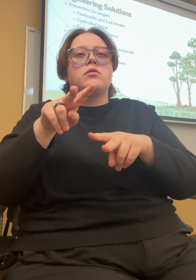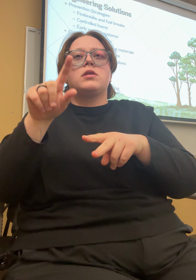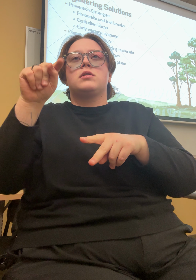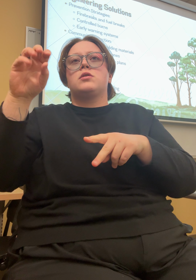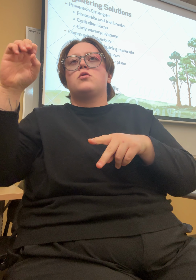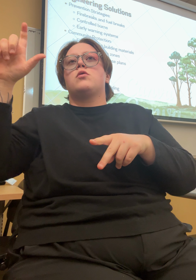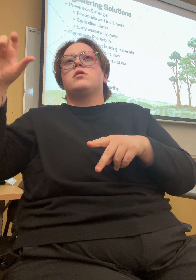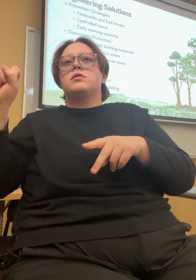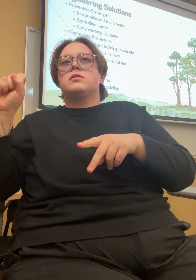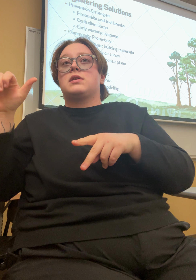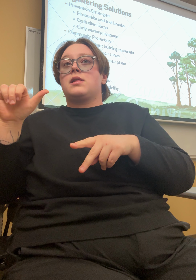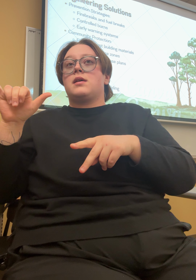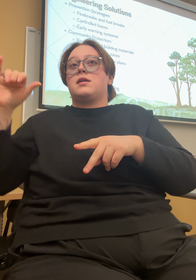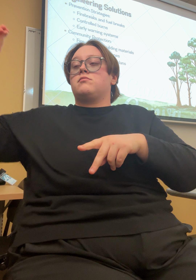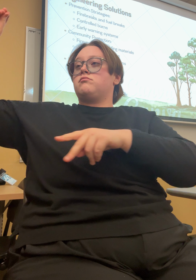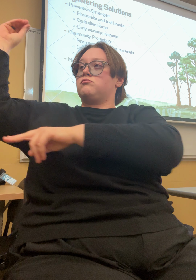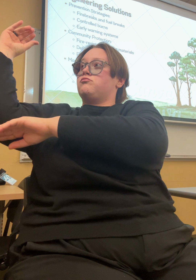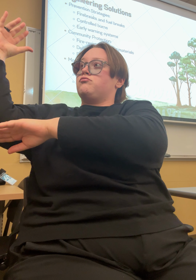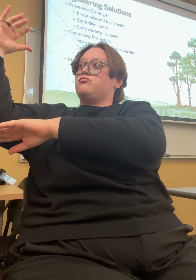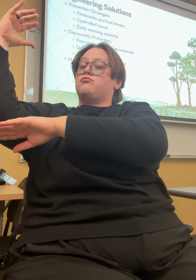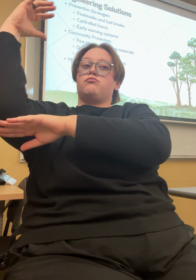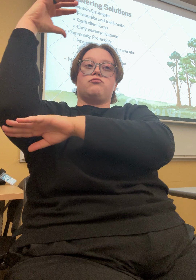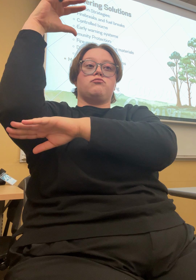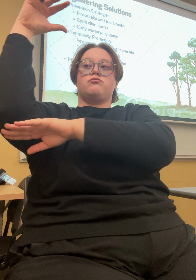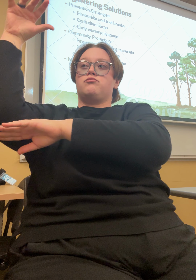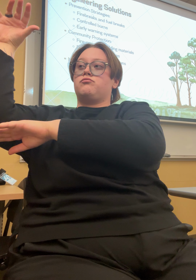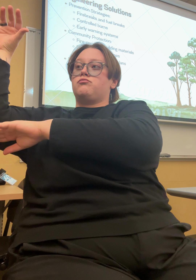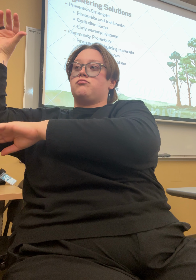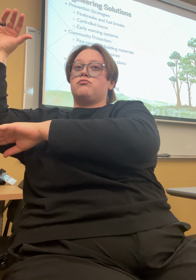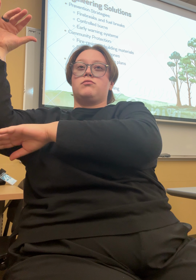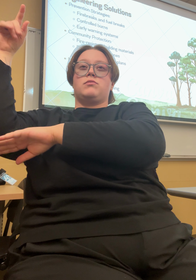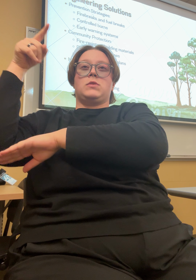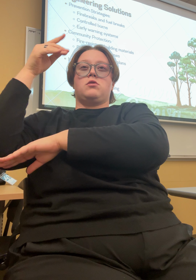like satellite tracking, weather stations, or fire behavior modeling.